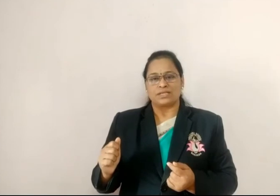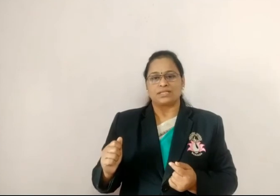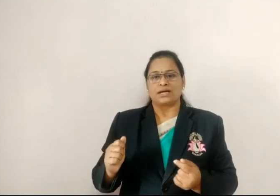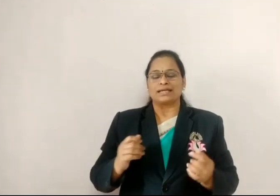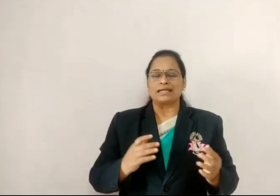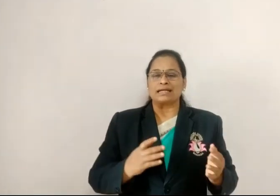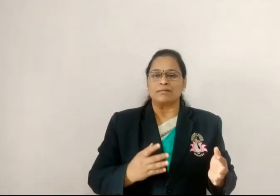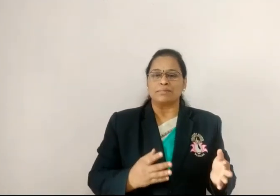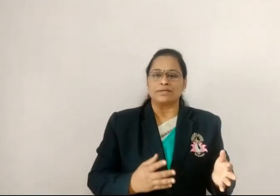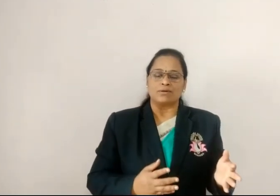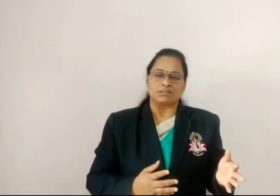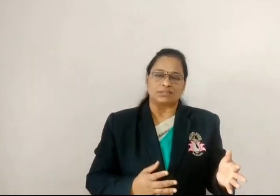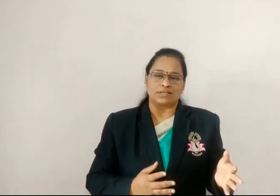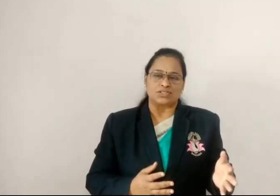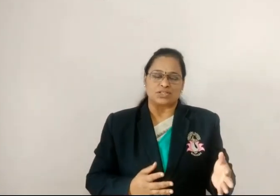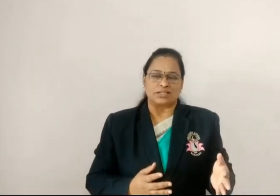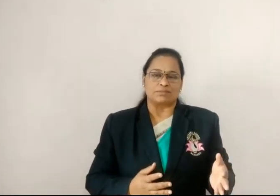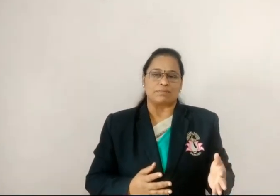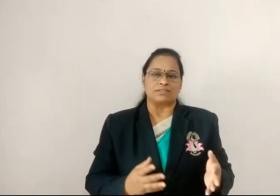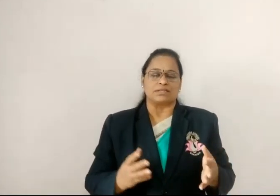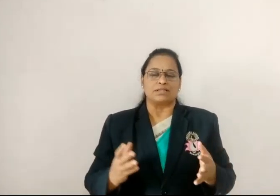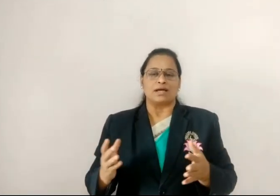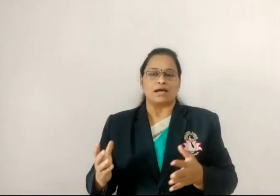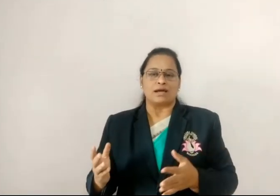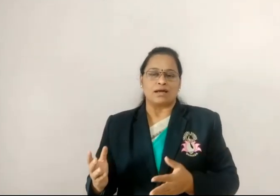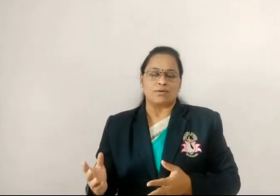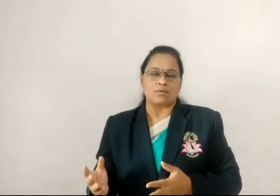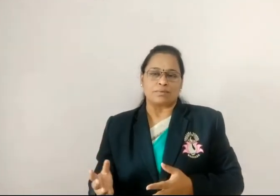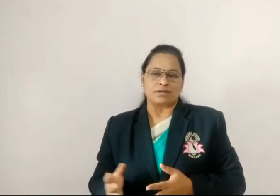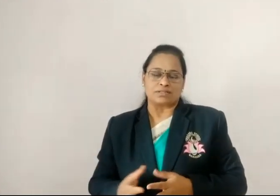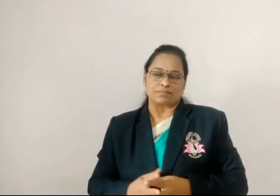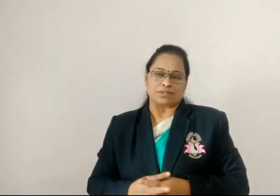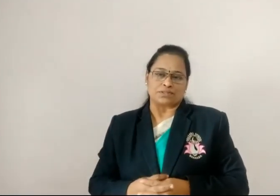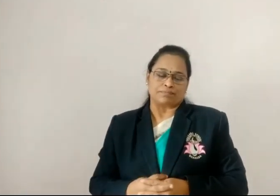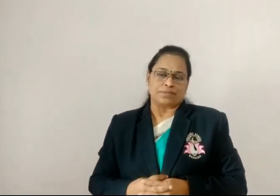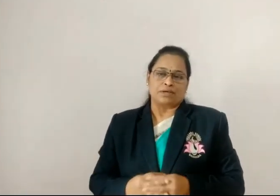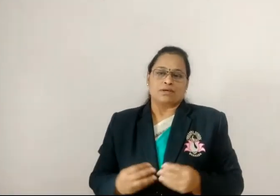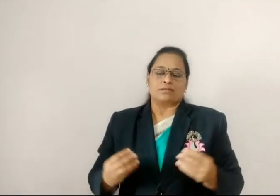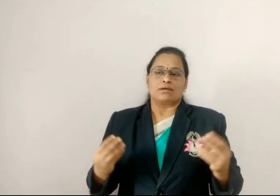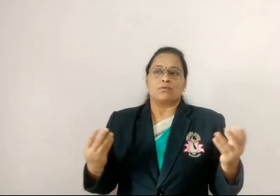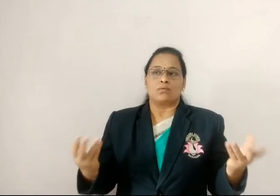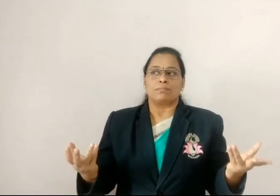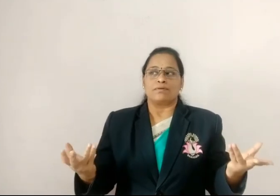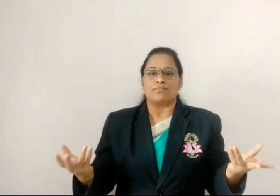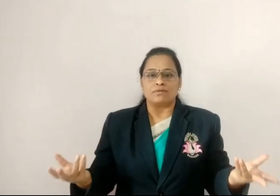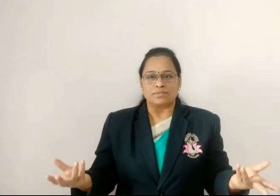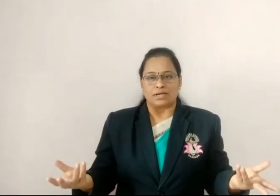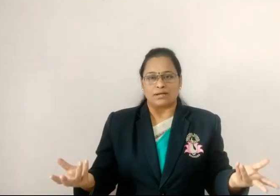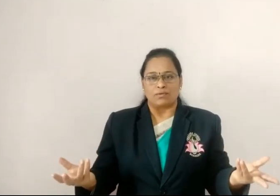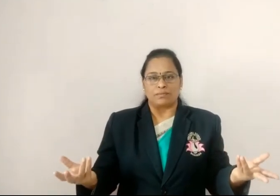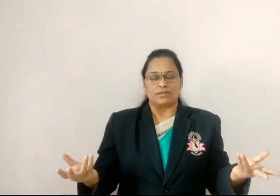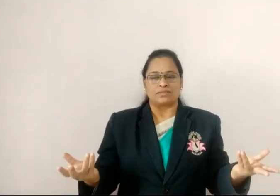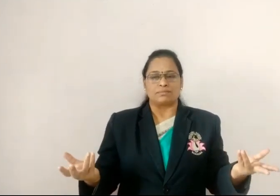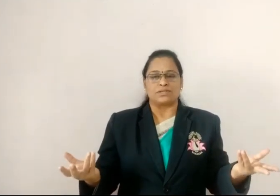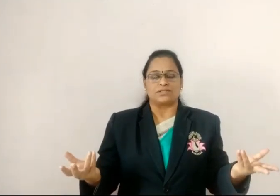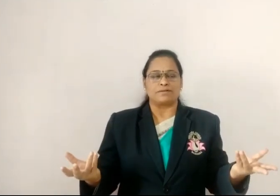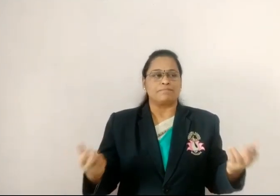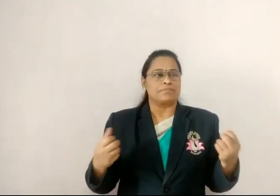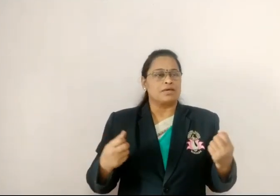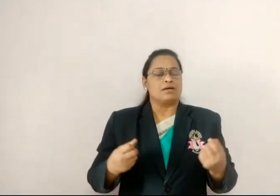that incomplete oxidation takes place in anaerobic respiration. Then, who performs anaerobic respiration?